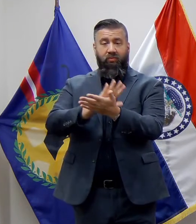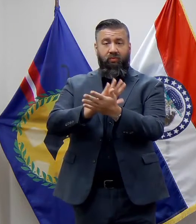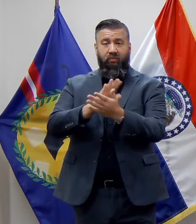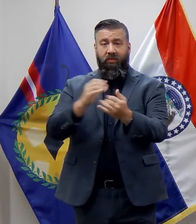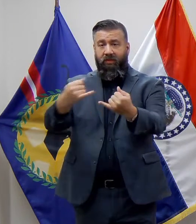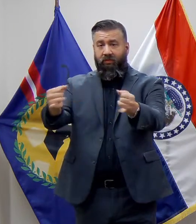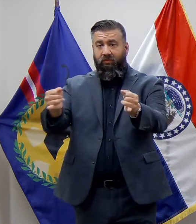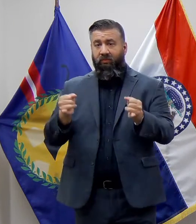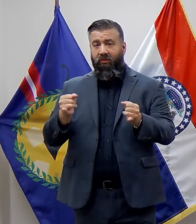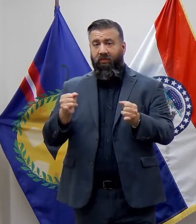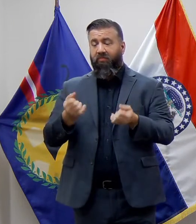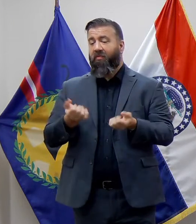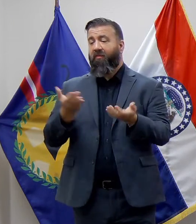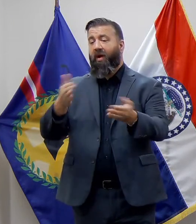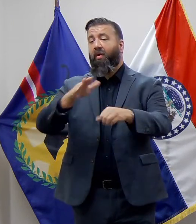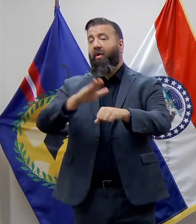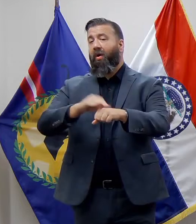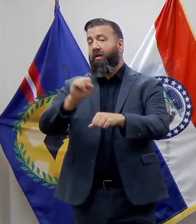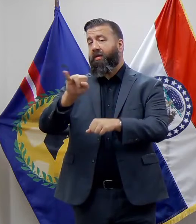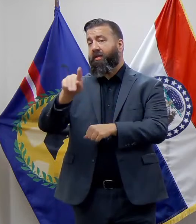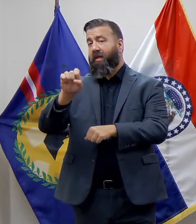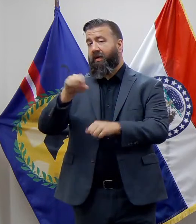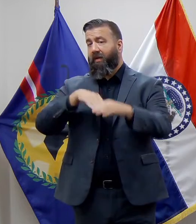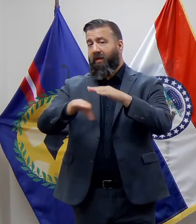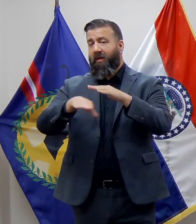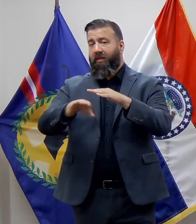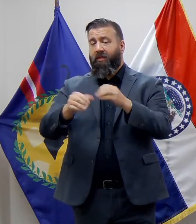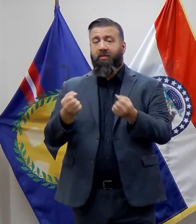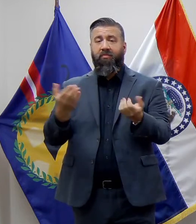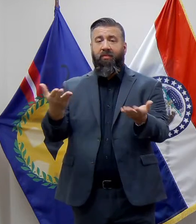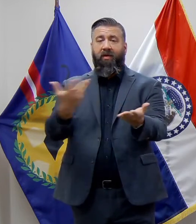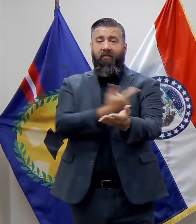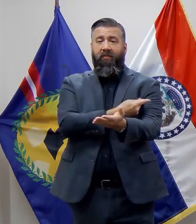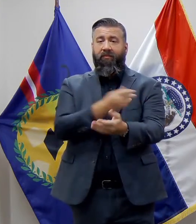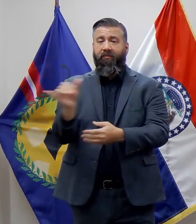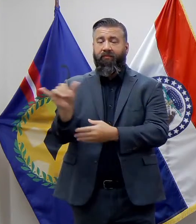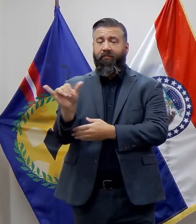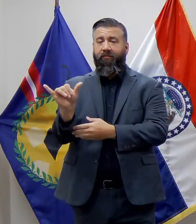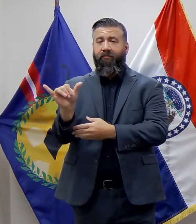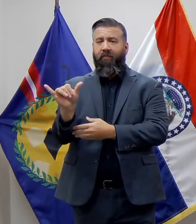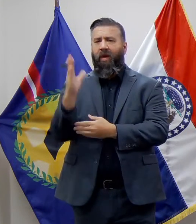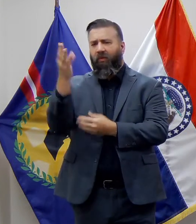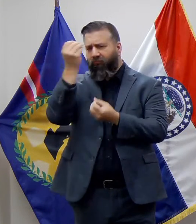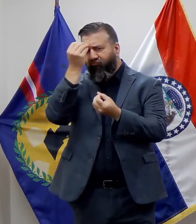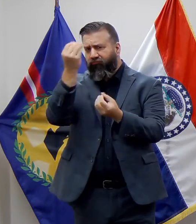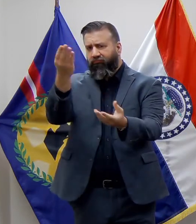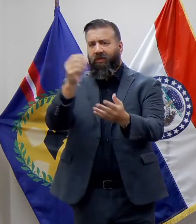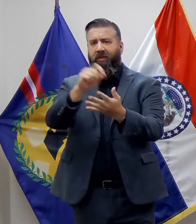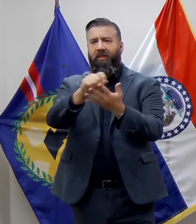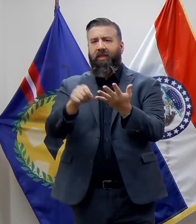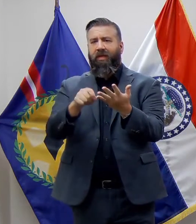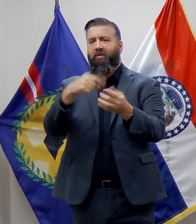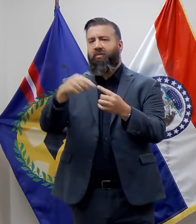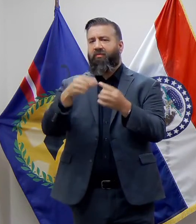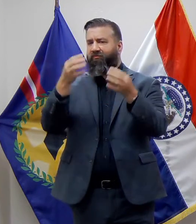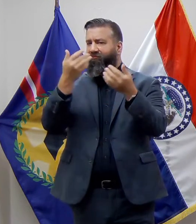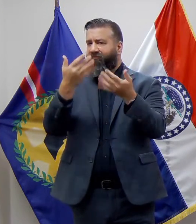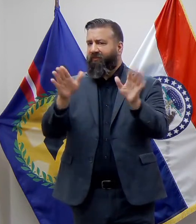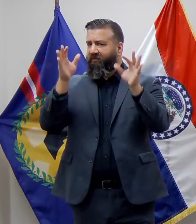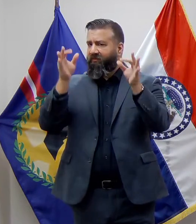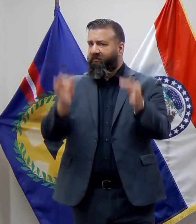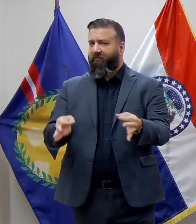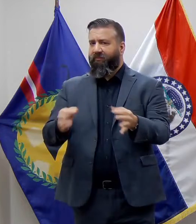to provide some on-site access to vaccines as well, and we'll share those details as we get them finalized. Getting your